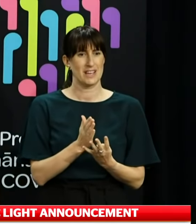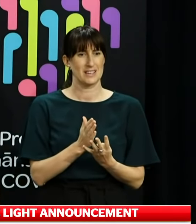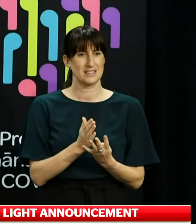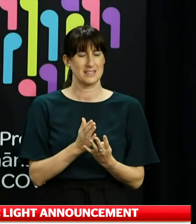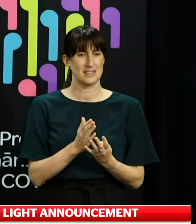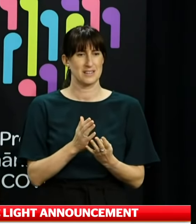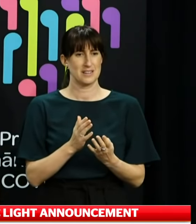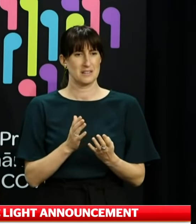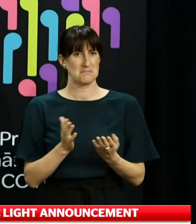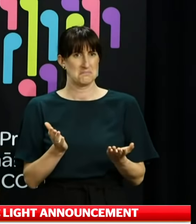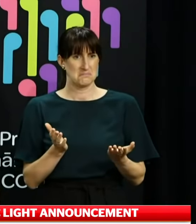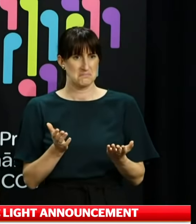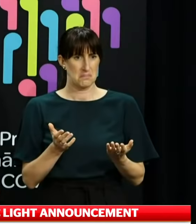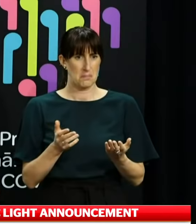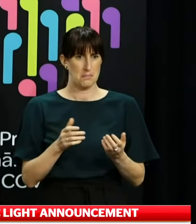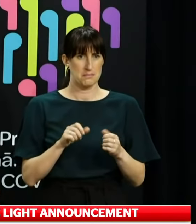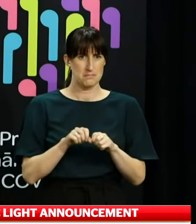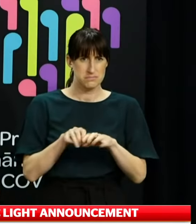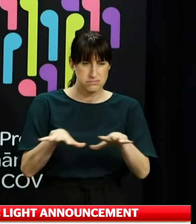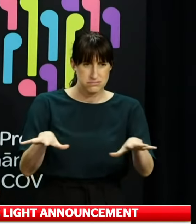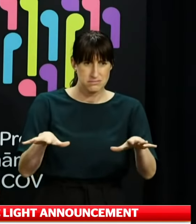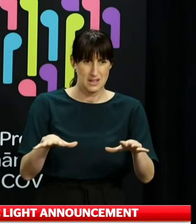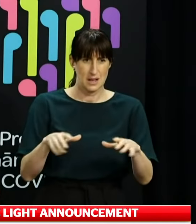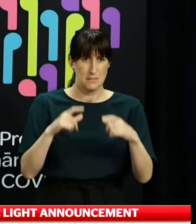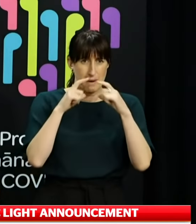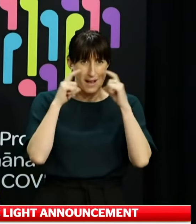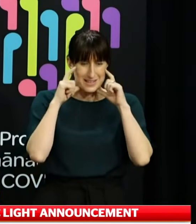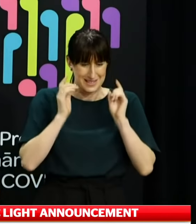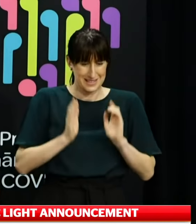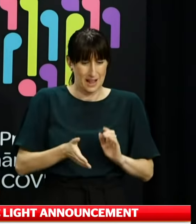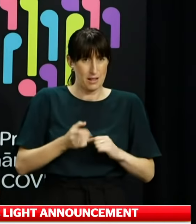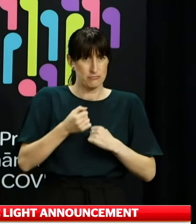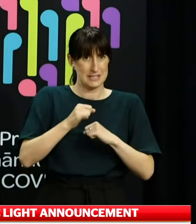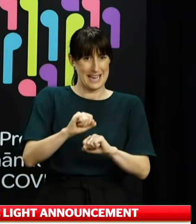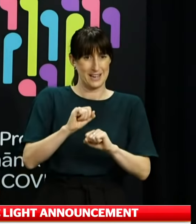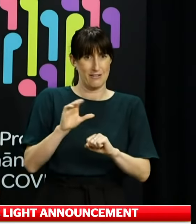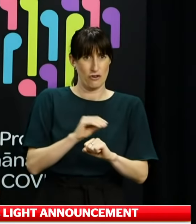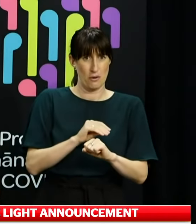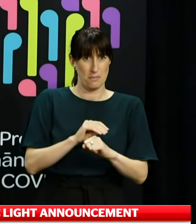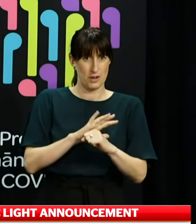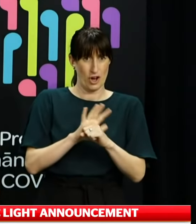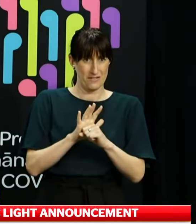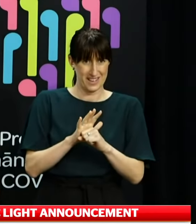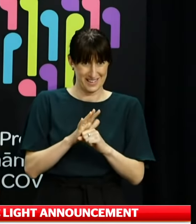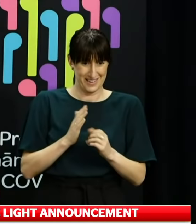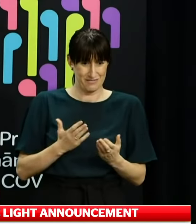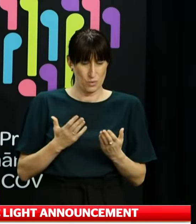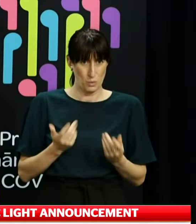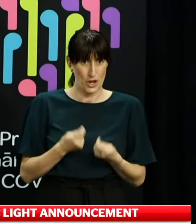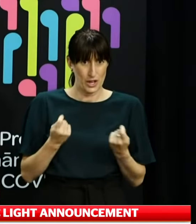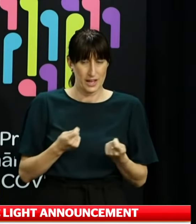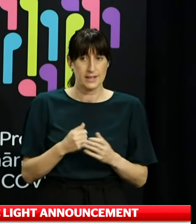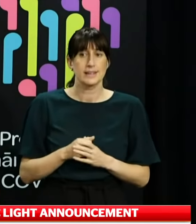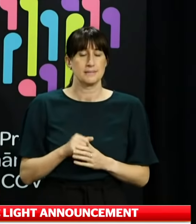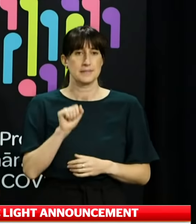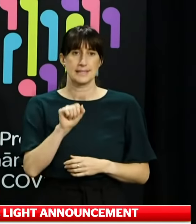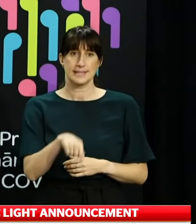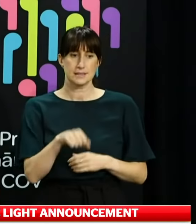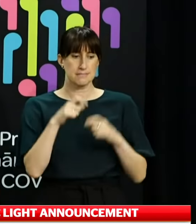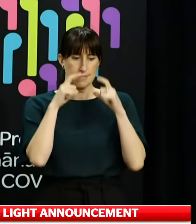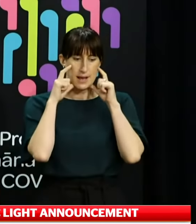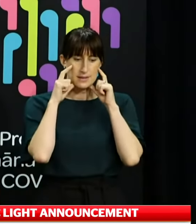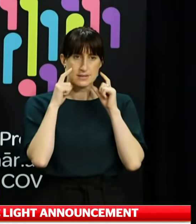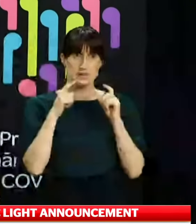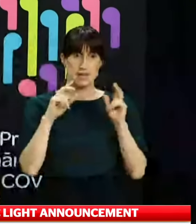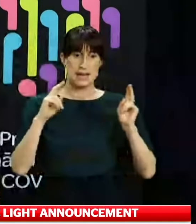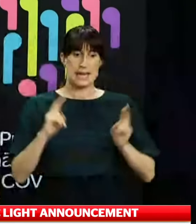Yes, it is. Mask use, and there'll still be mask use in quite a range of environments, does turn down the risk by about 50%. Can you